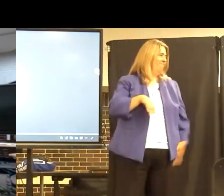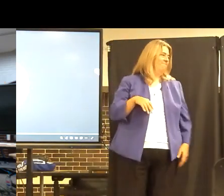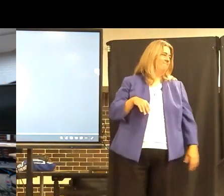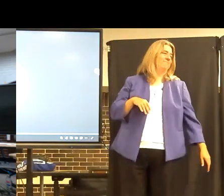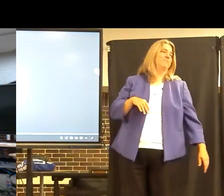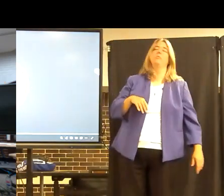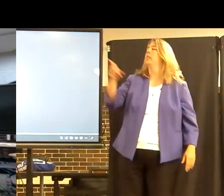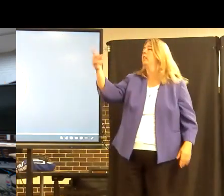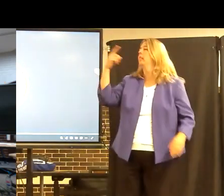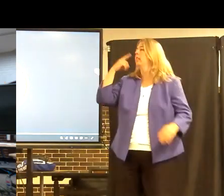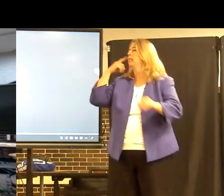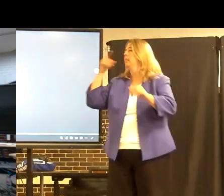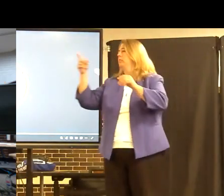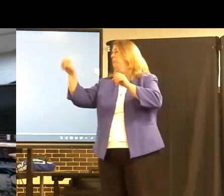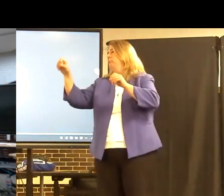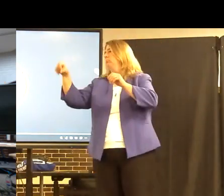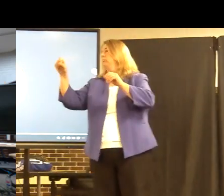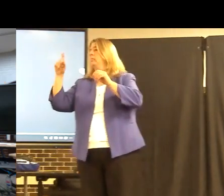Thank you both.